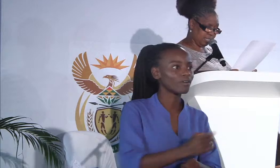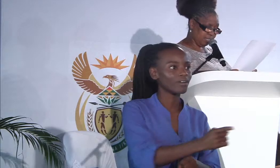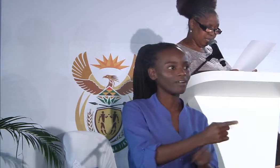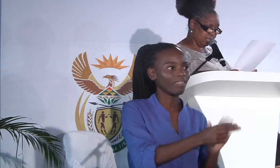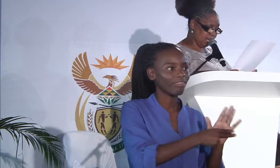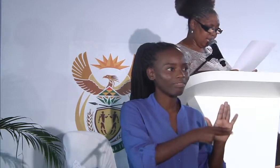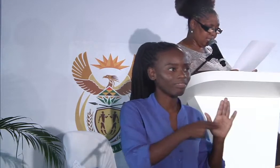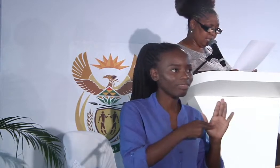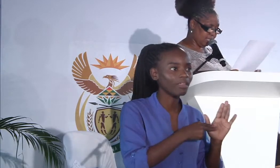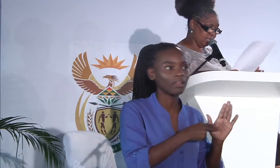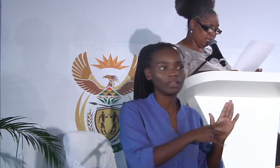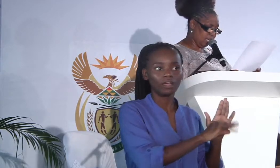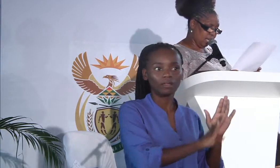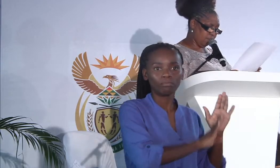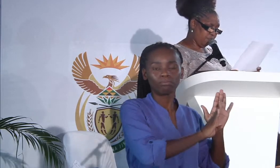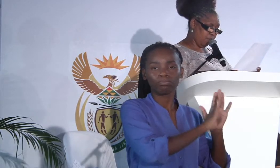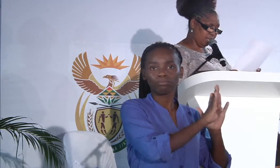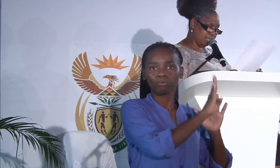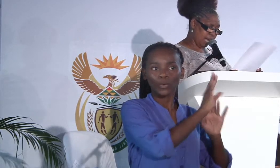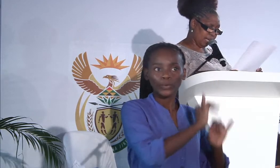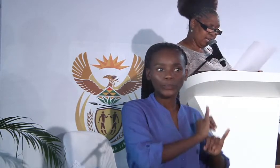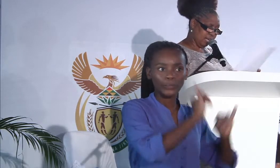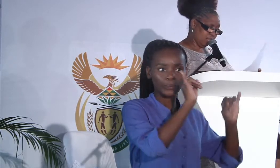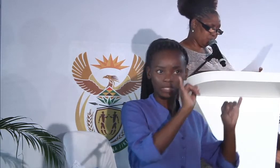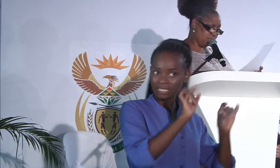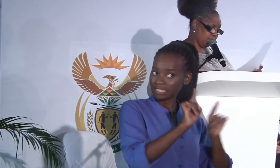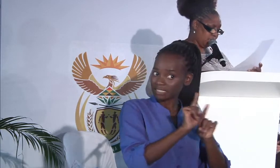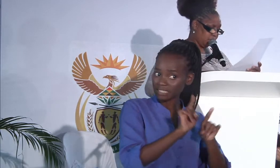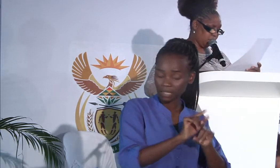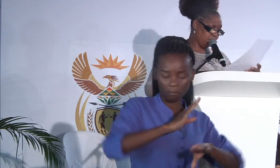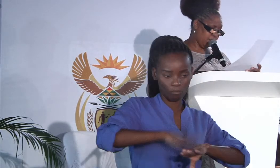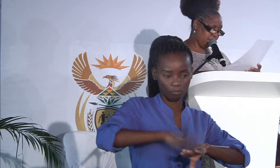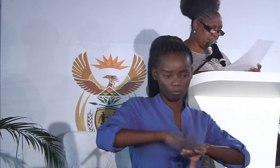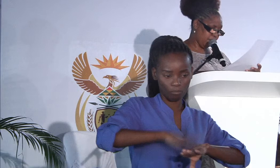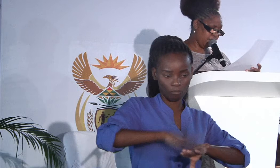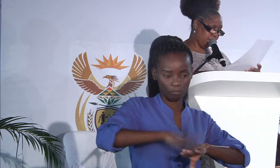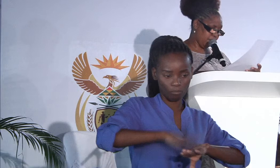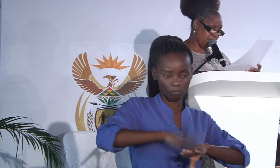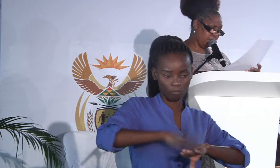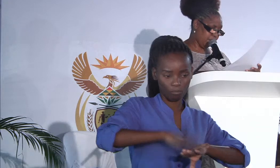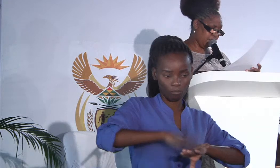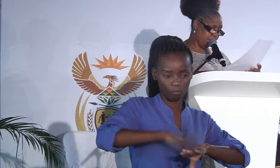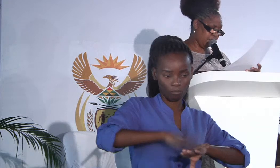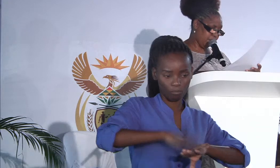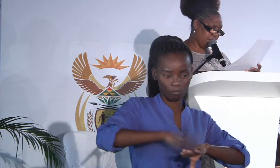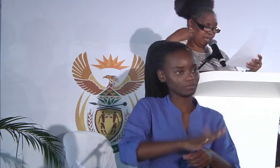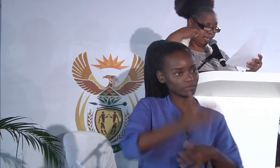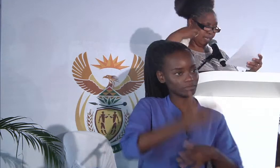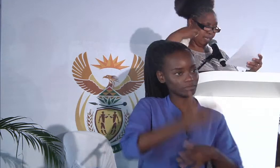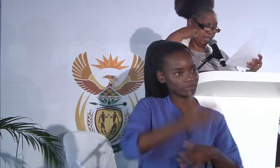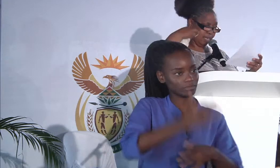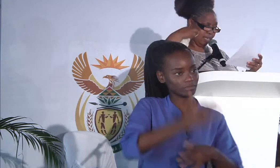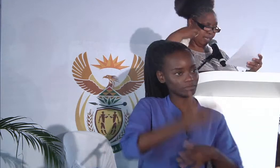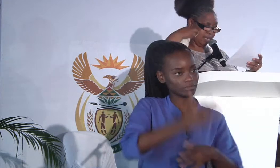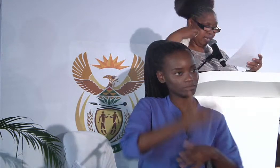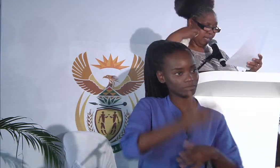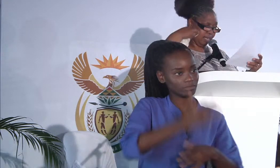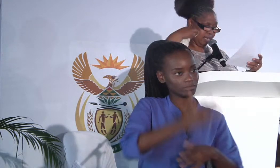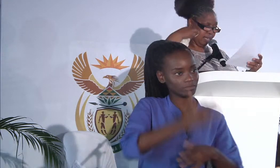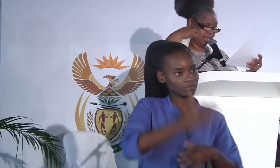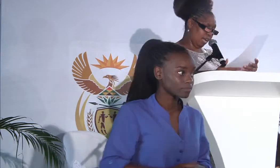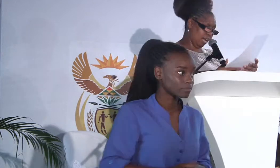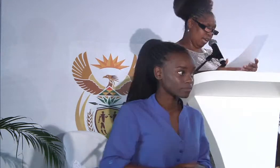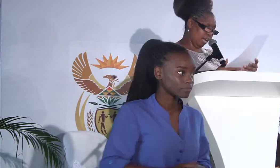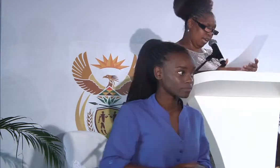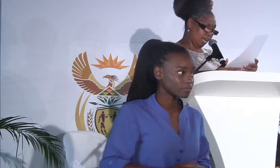increase marginalization and fuel drug-associated problems. These were mistaken, and leaders